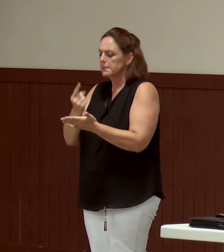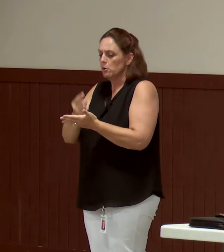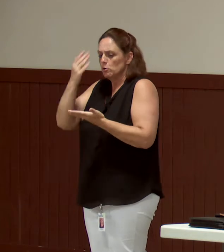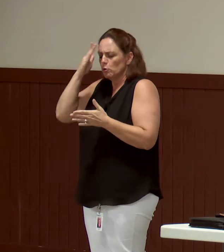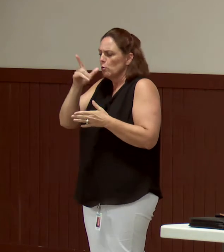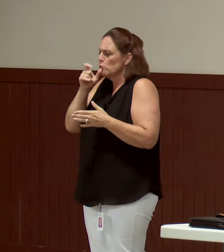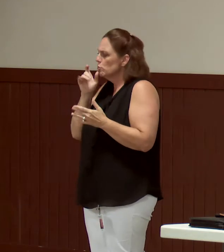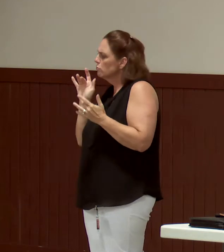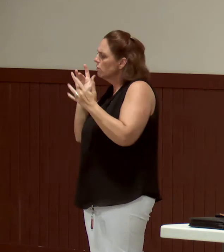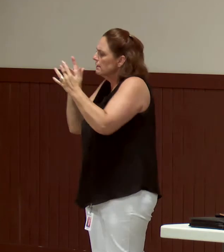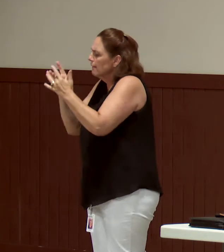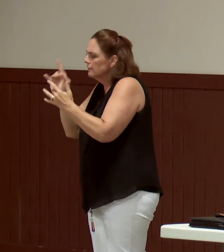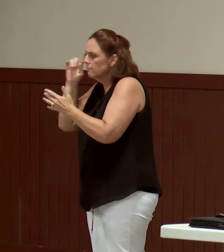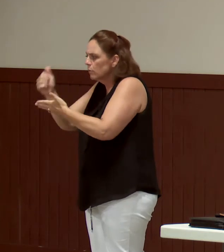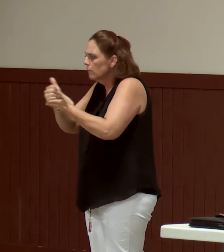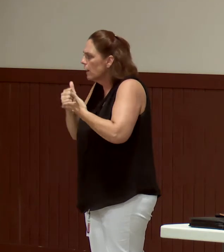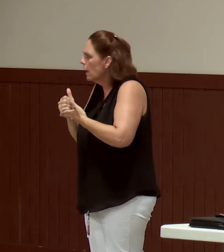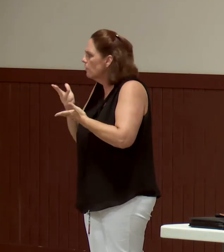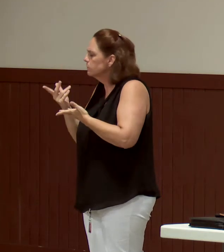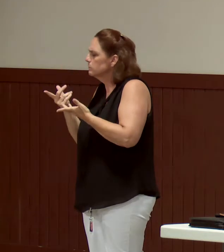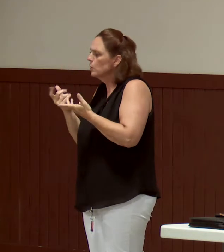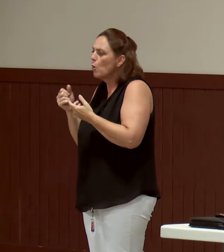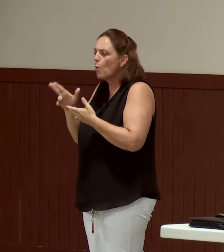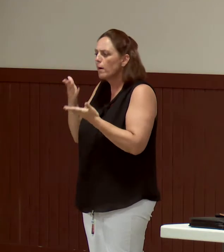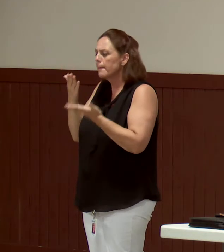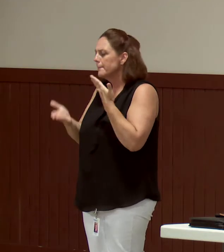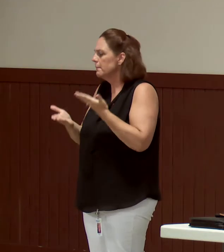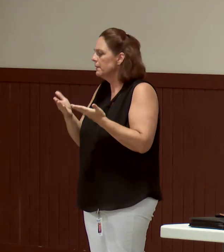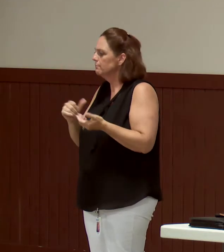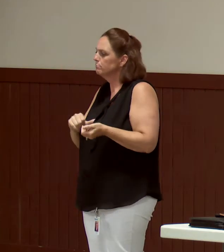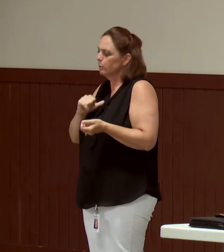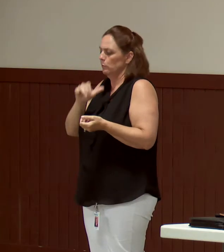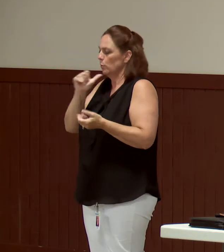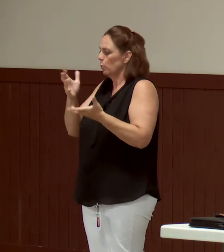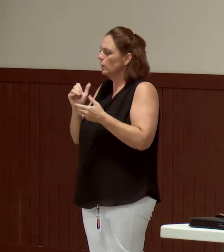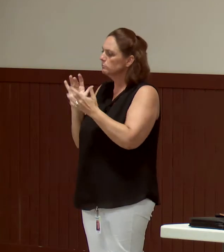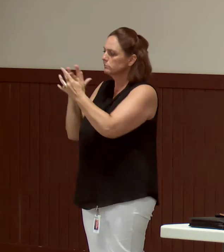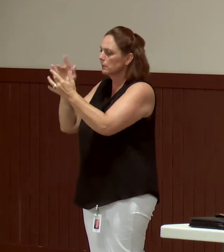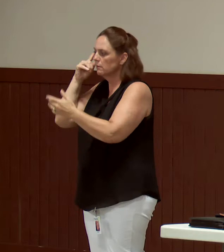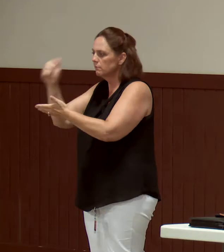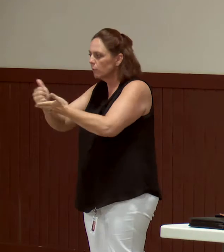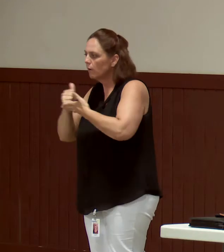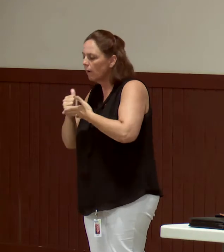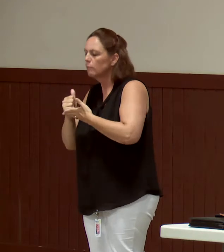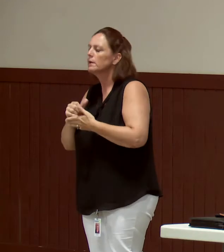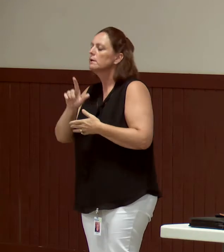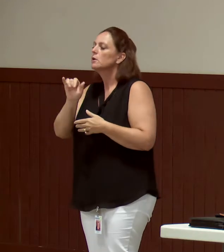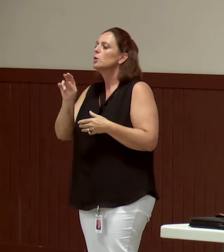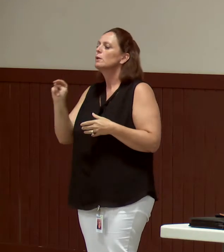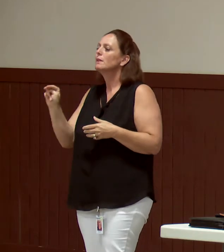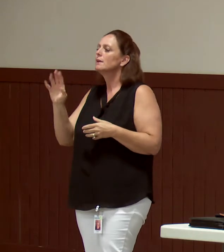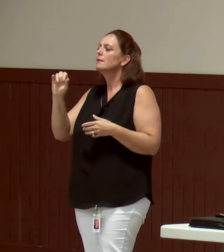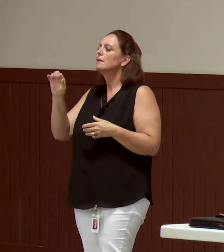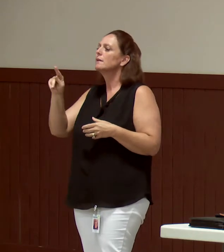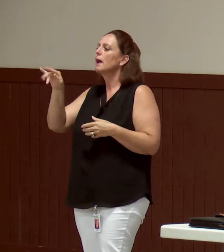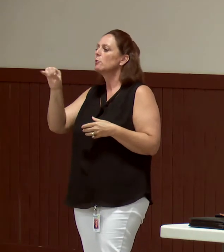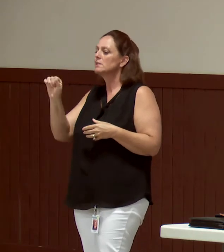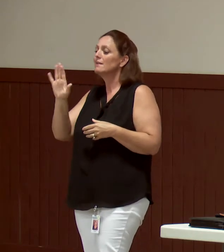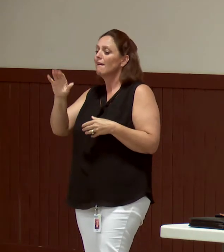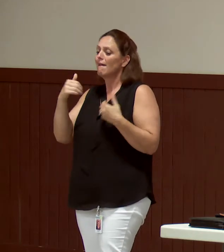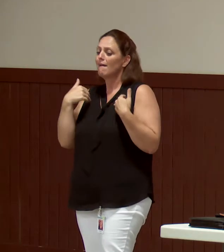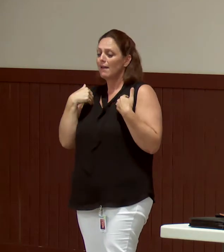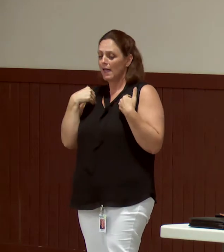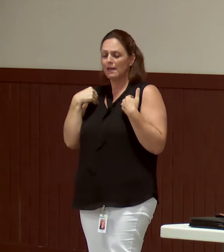Linn County is the coordinated point of entry, or Waypoint is the coordinated point of entry for Linn County residents.